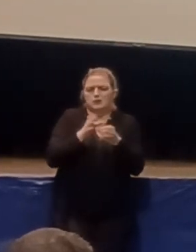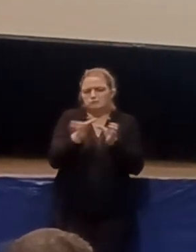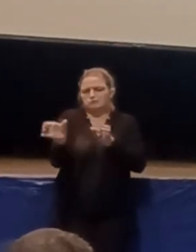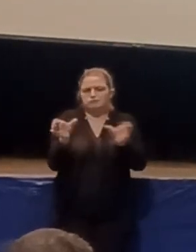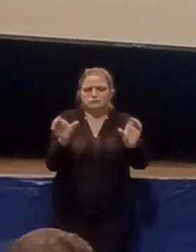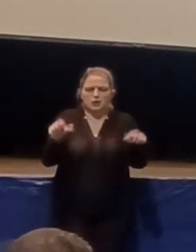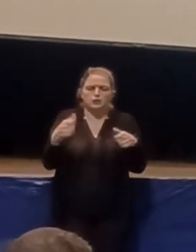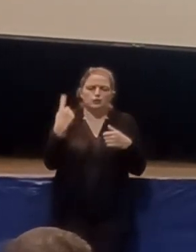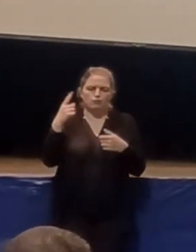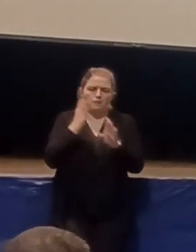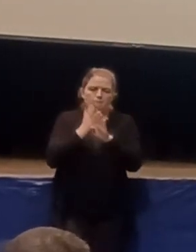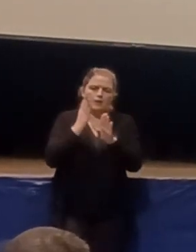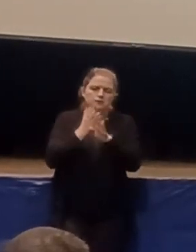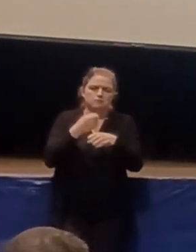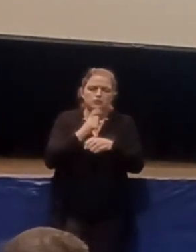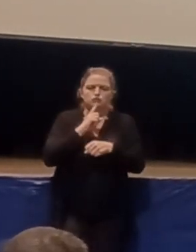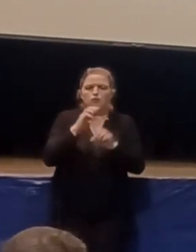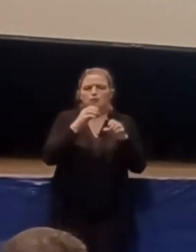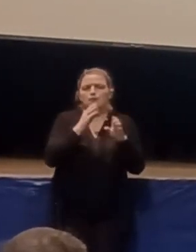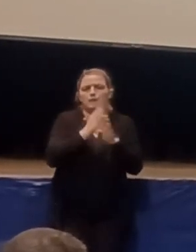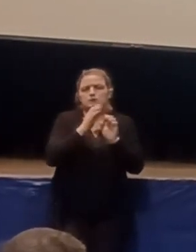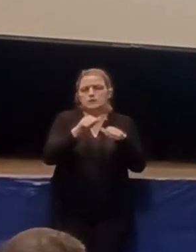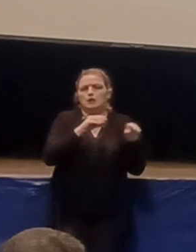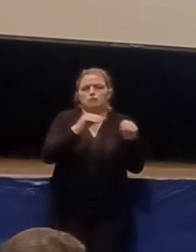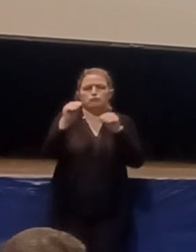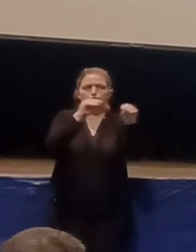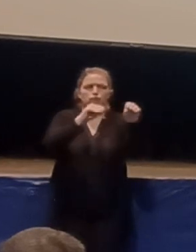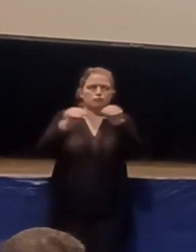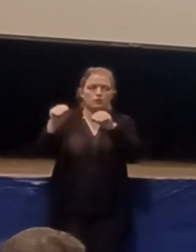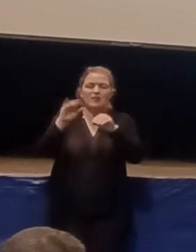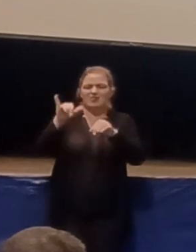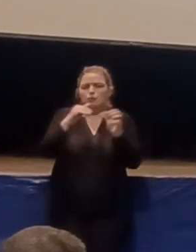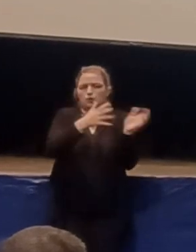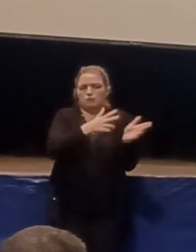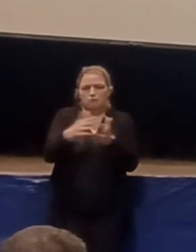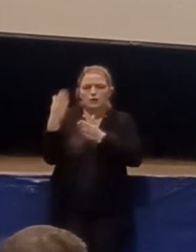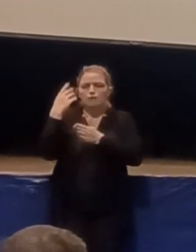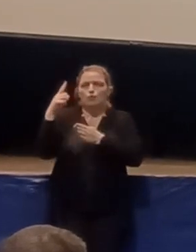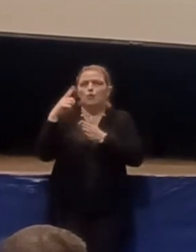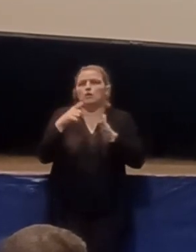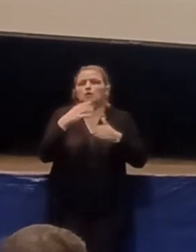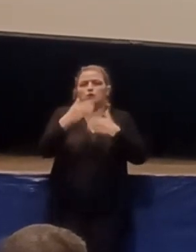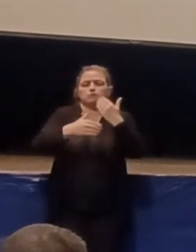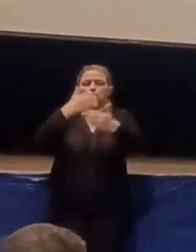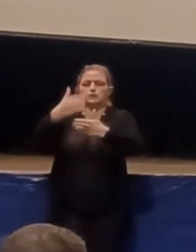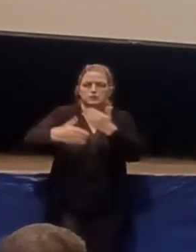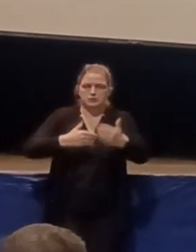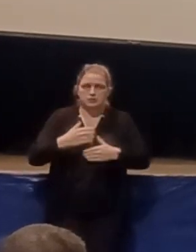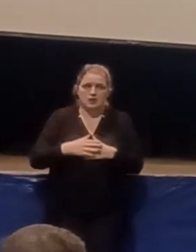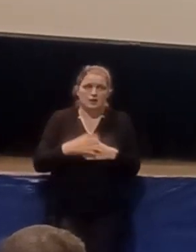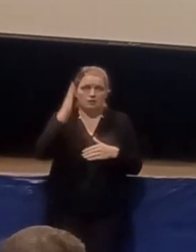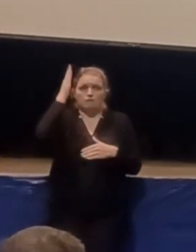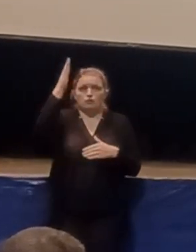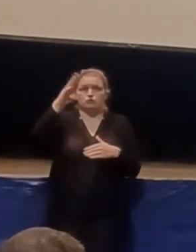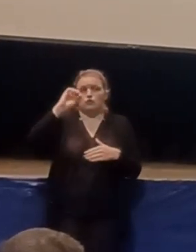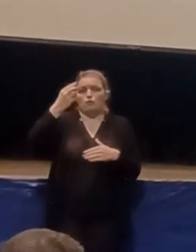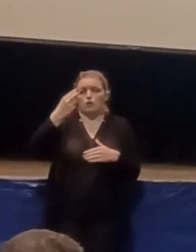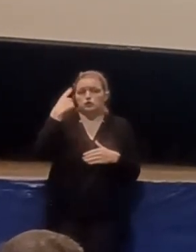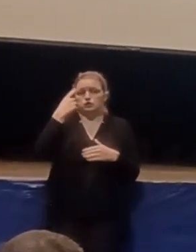the buses can effectively make the movements they need to move. All of that is something that we can plan for in the course of planning out the future of Washington